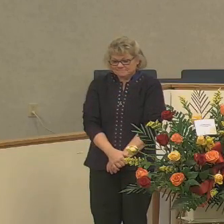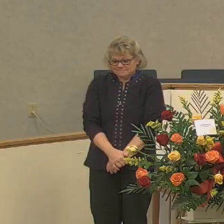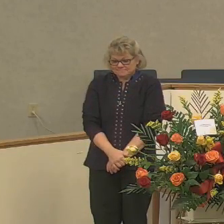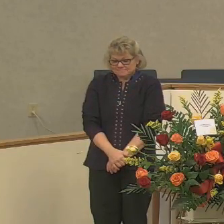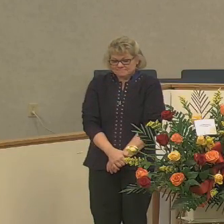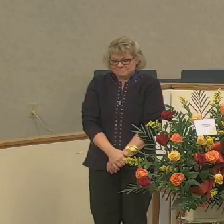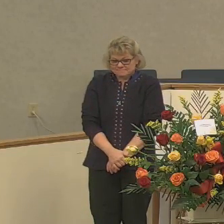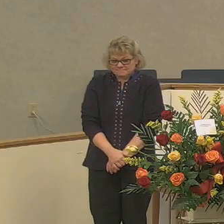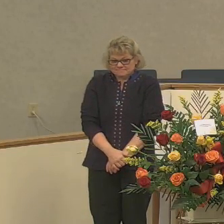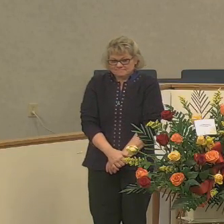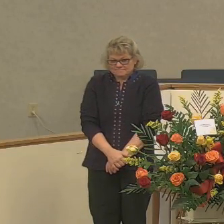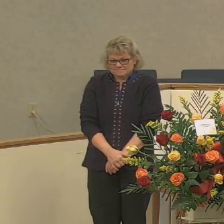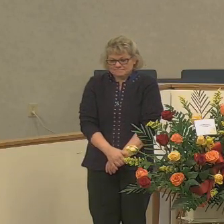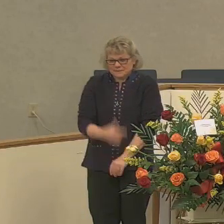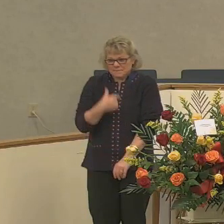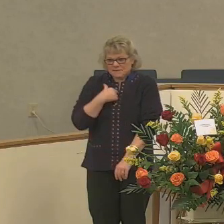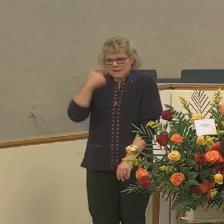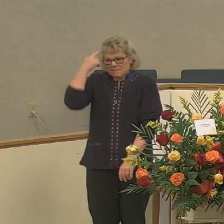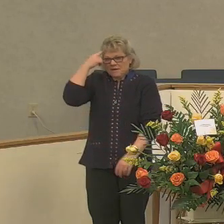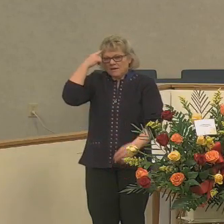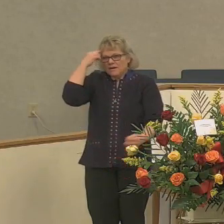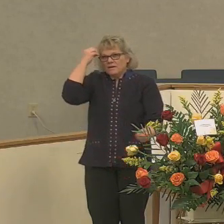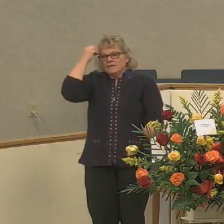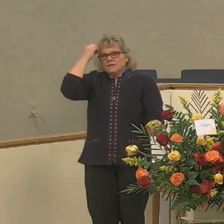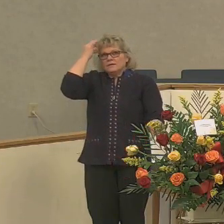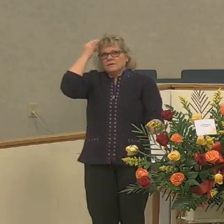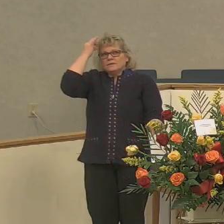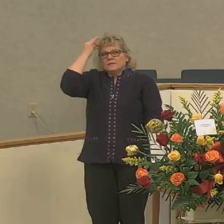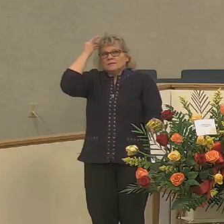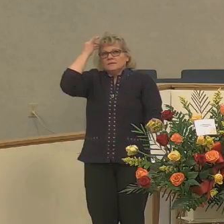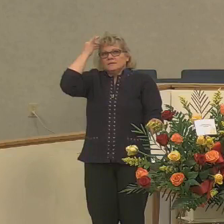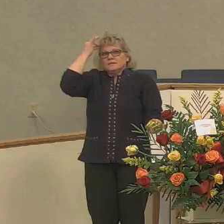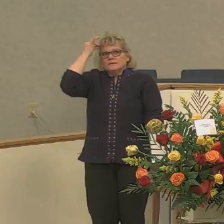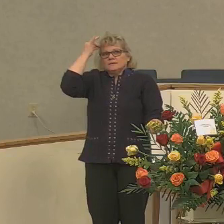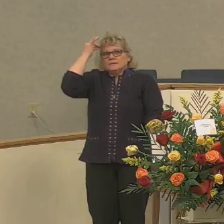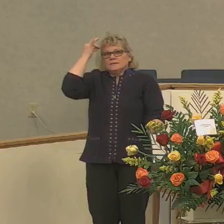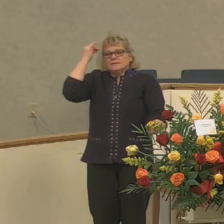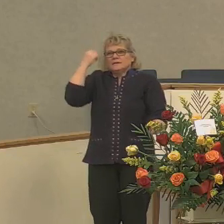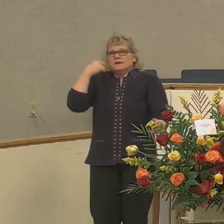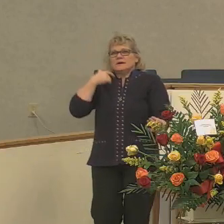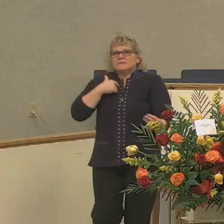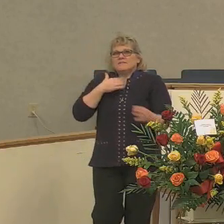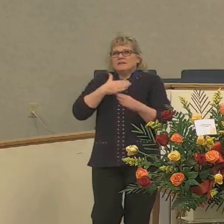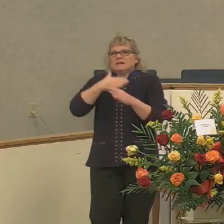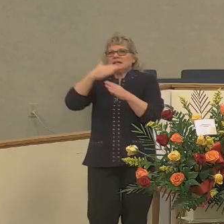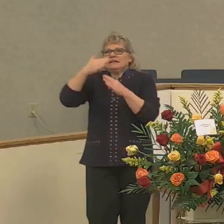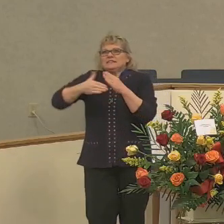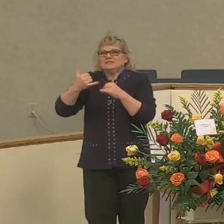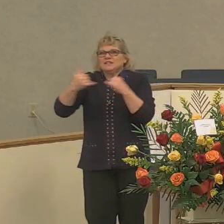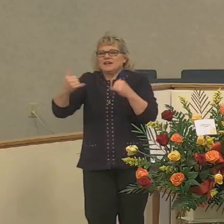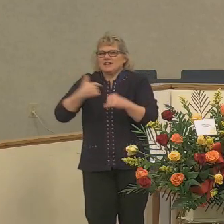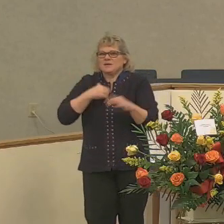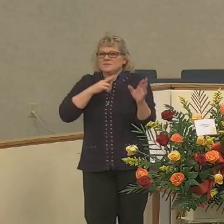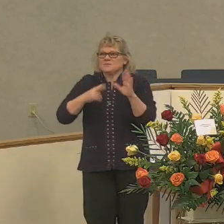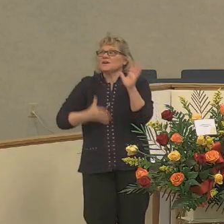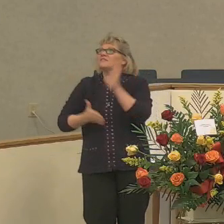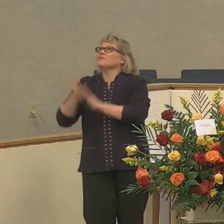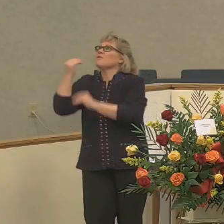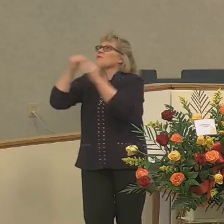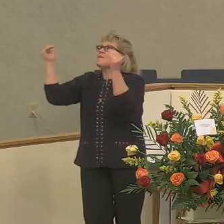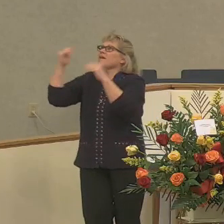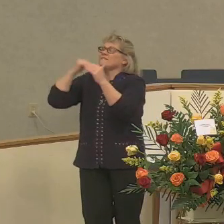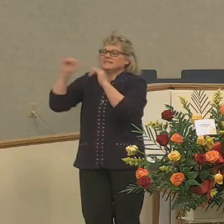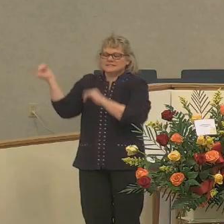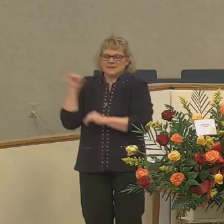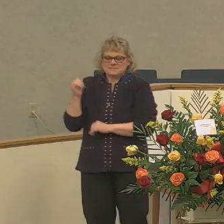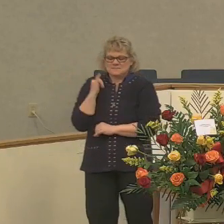is filling my mind right now? Just to get to the finish line. I just want to get